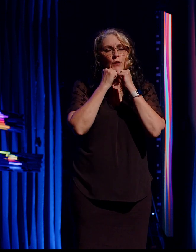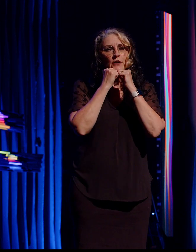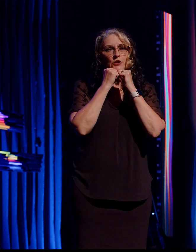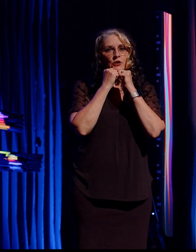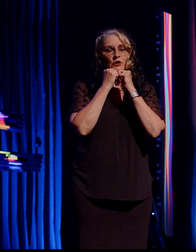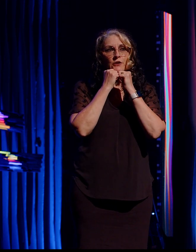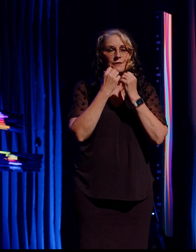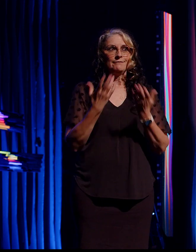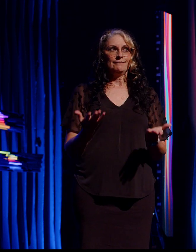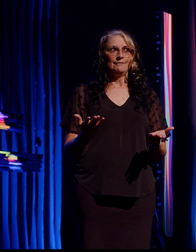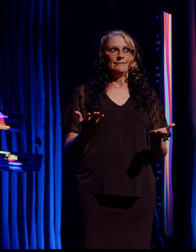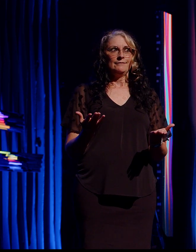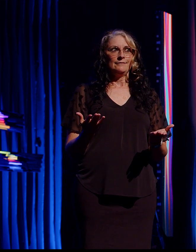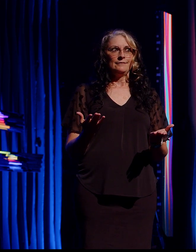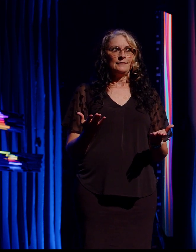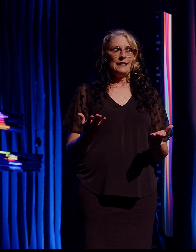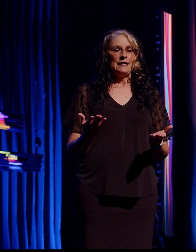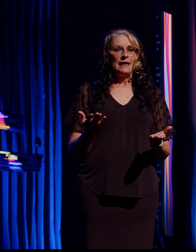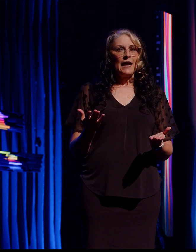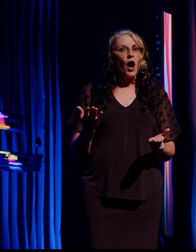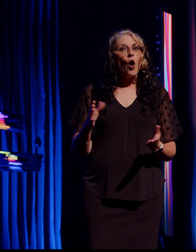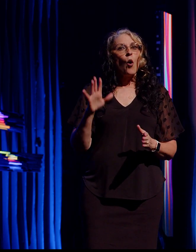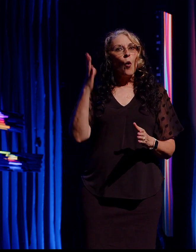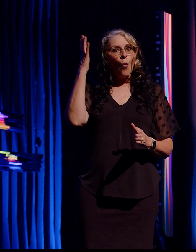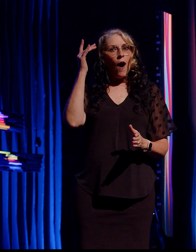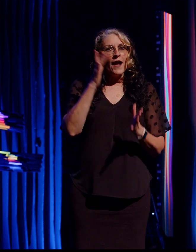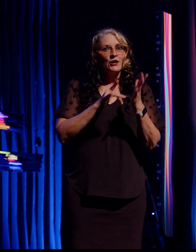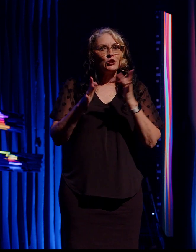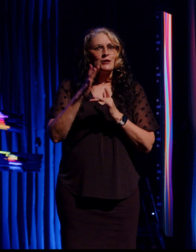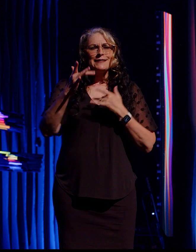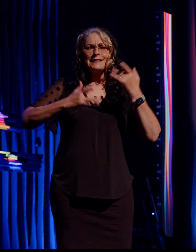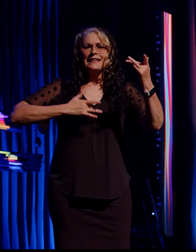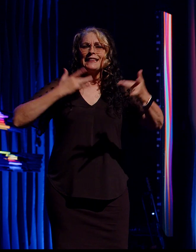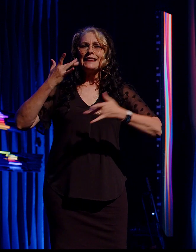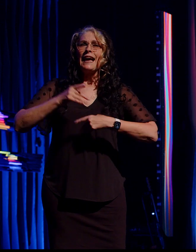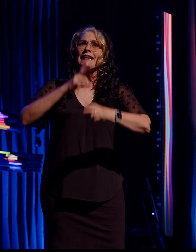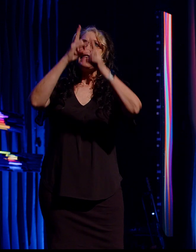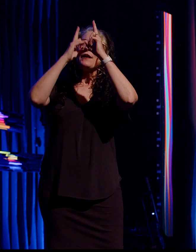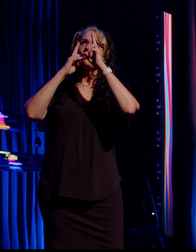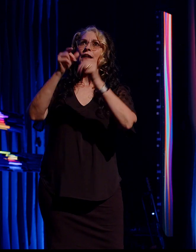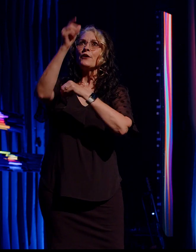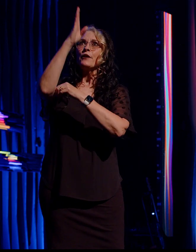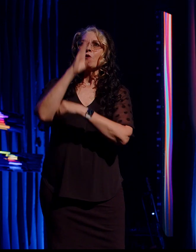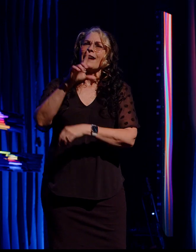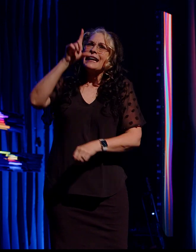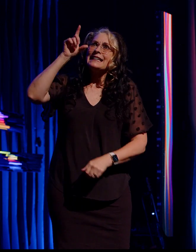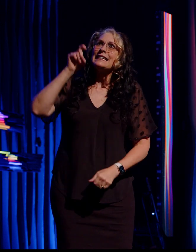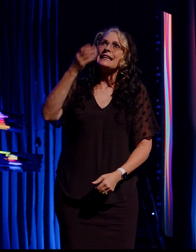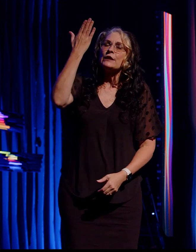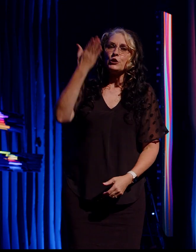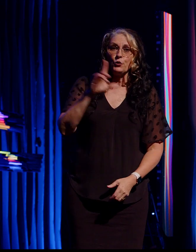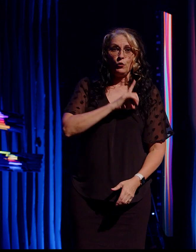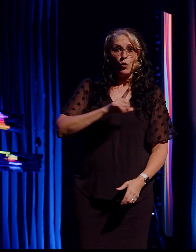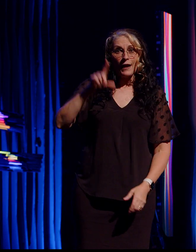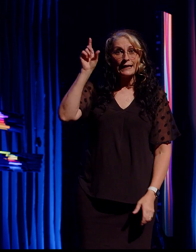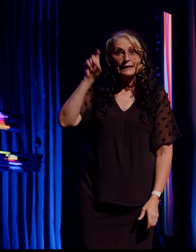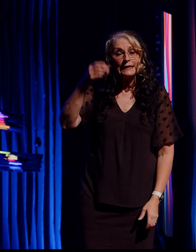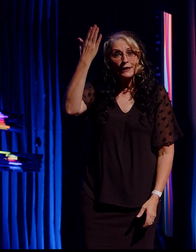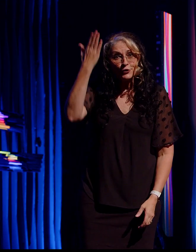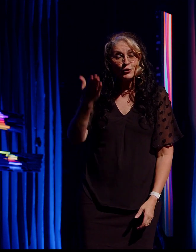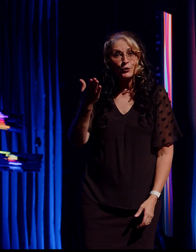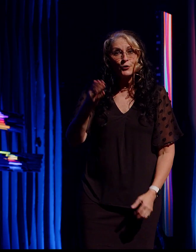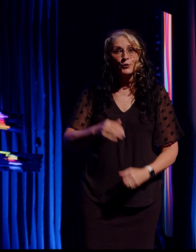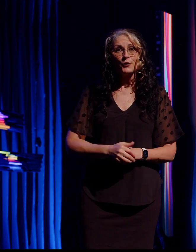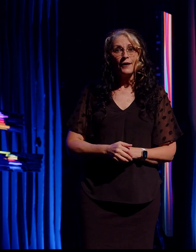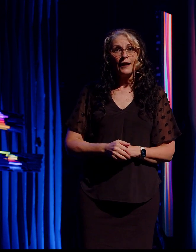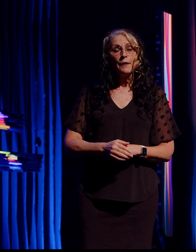No wonder why Jesus delighted in the fear of God. Like, I need you, Lord. I need you. And